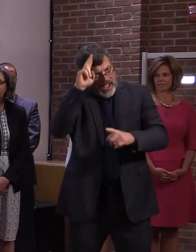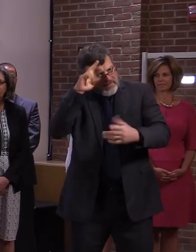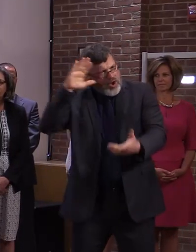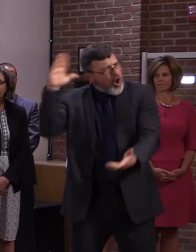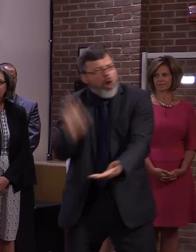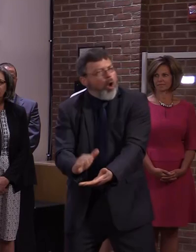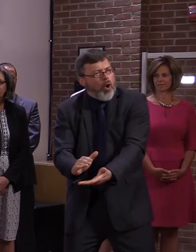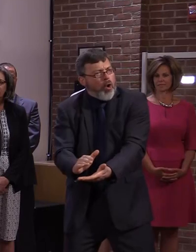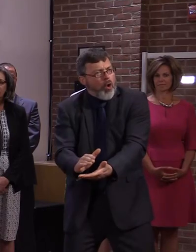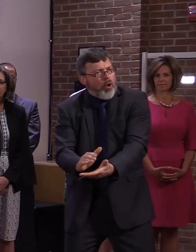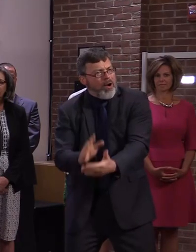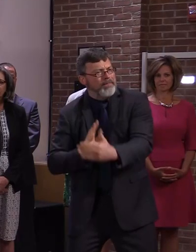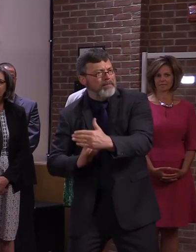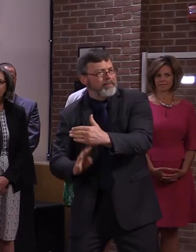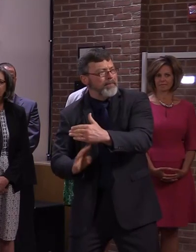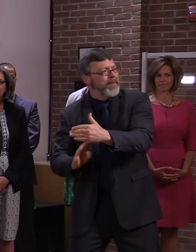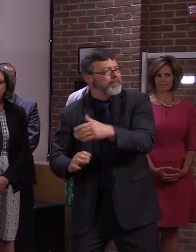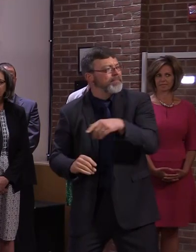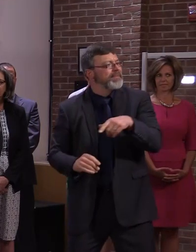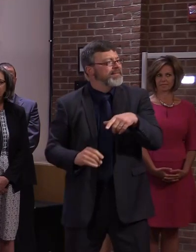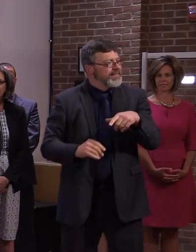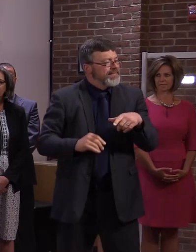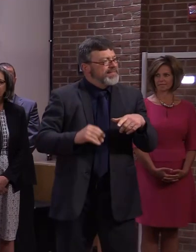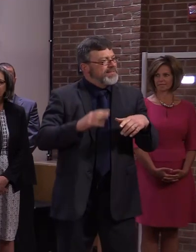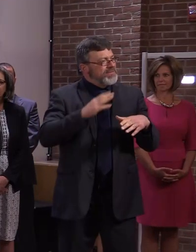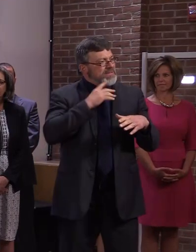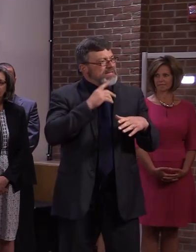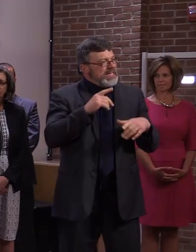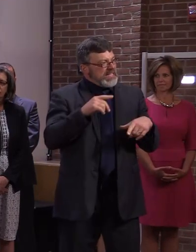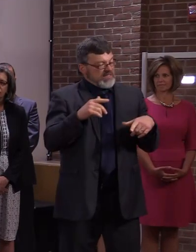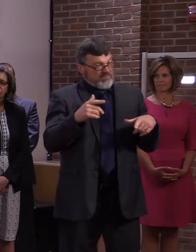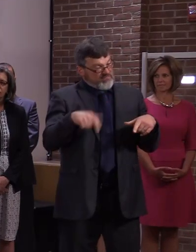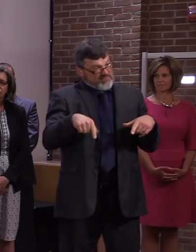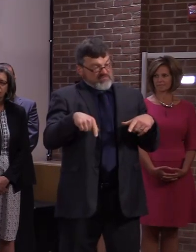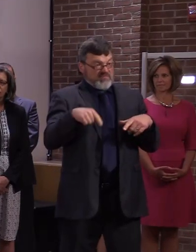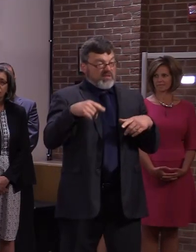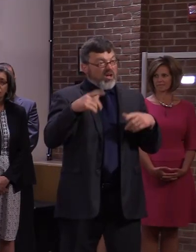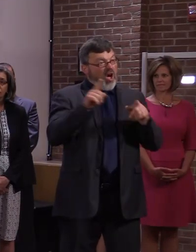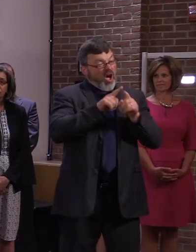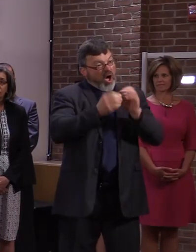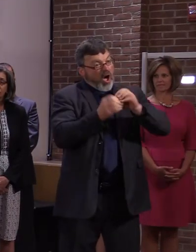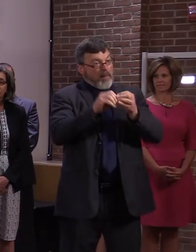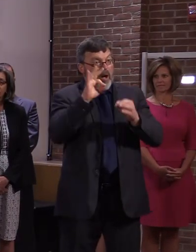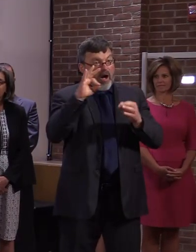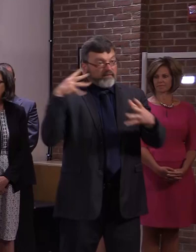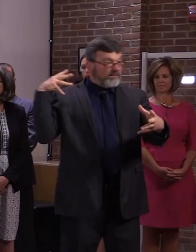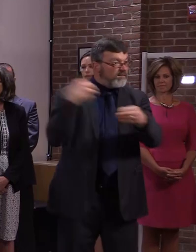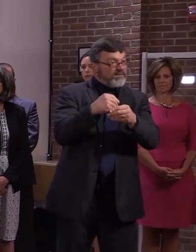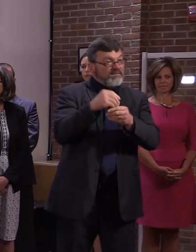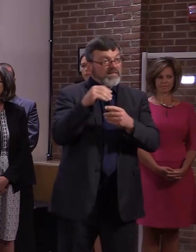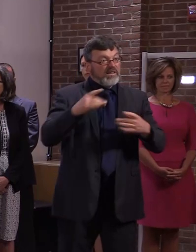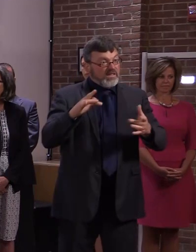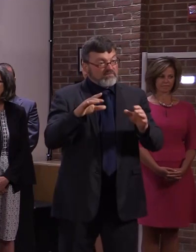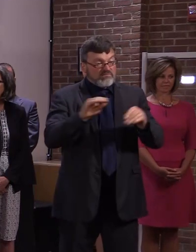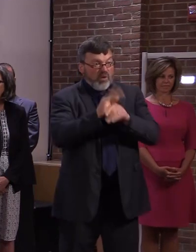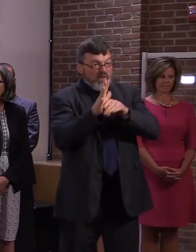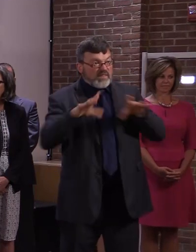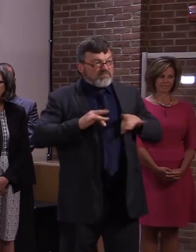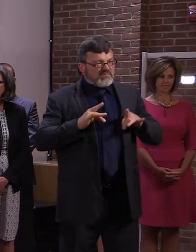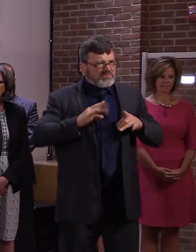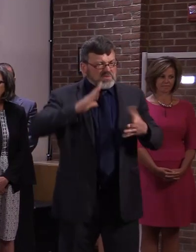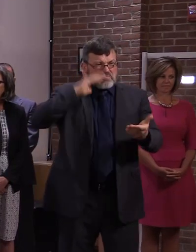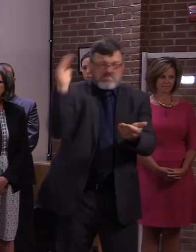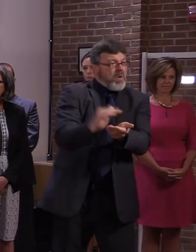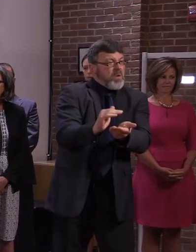capita in the continental U.S. And keep in mind, this is even after we ended